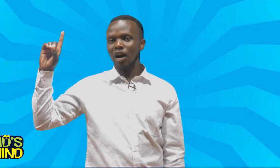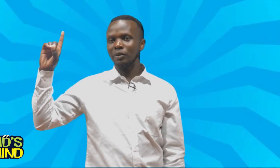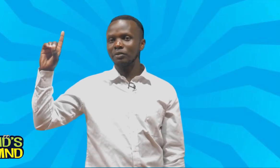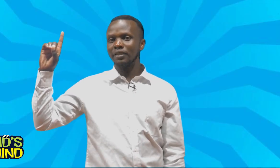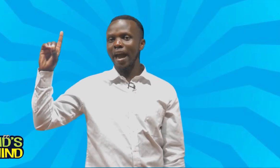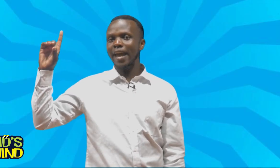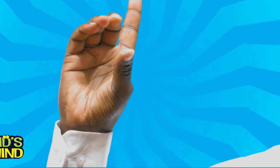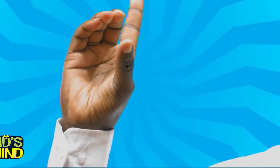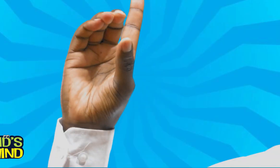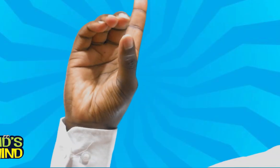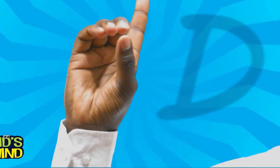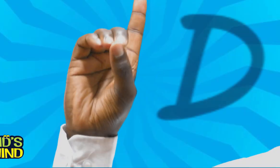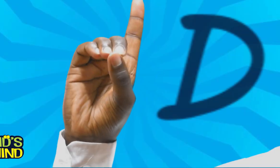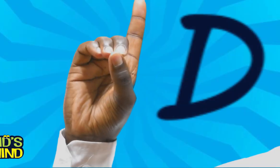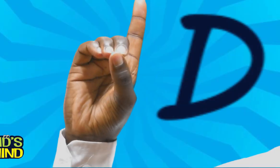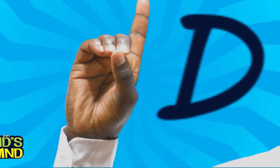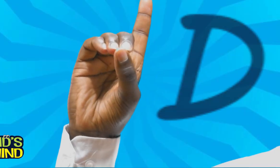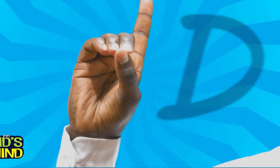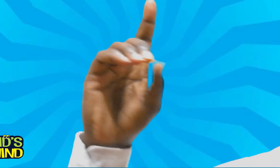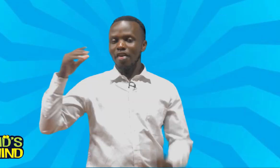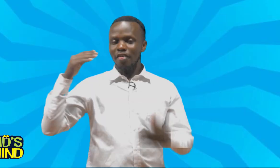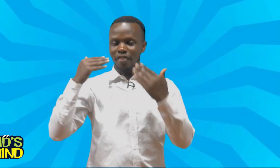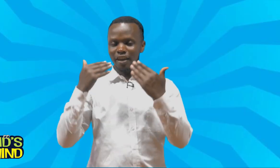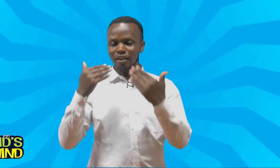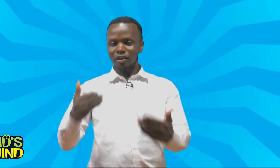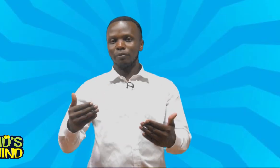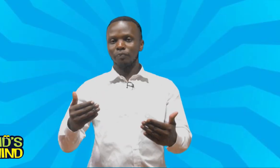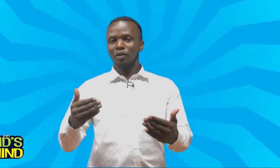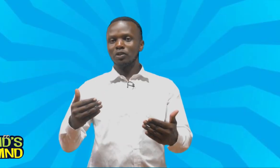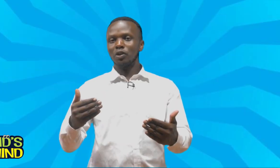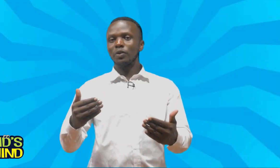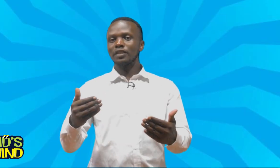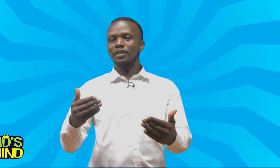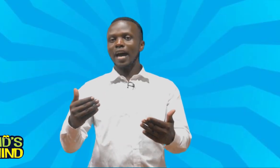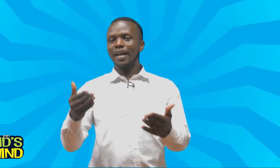you sign D. Thank you. So we start